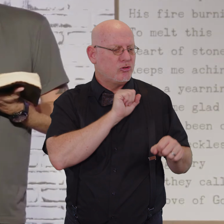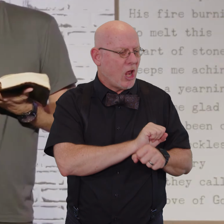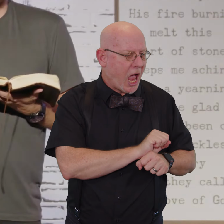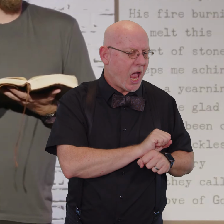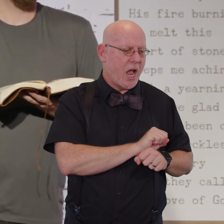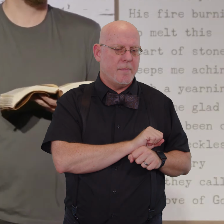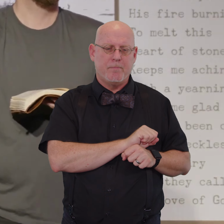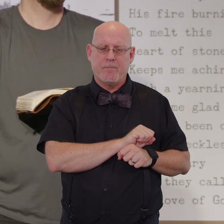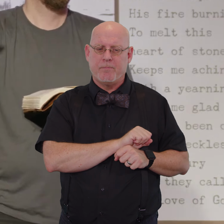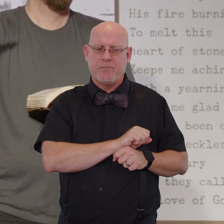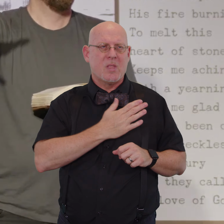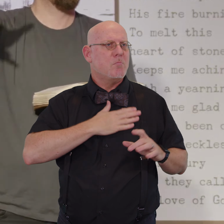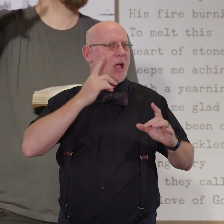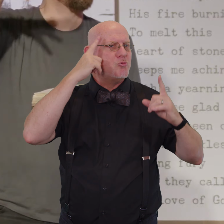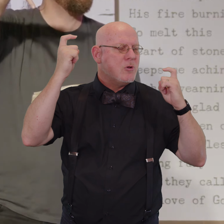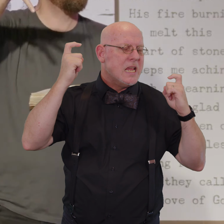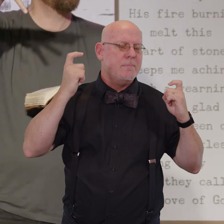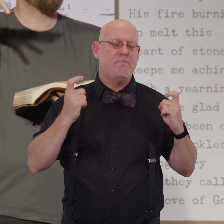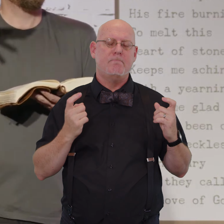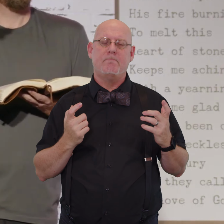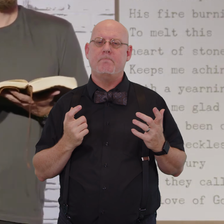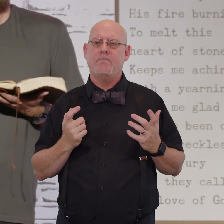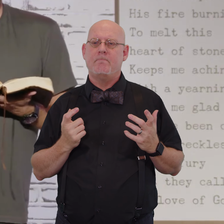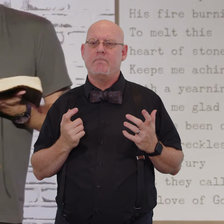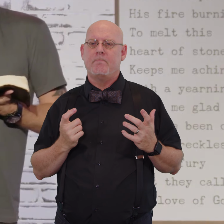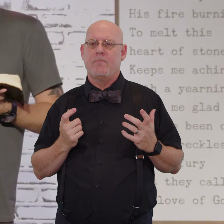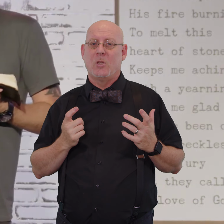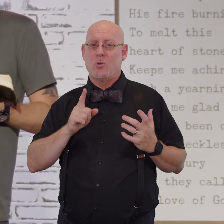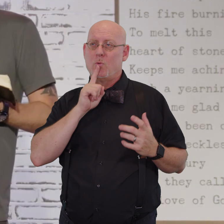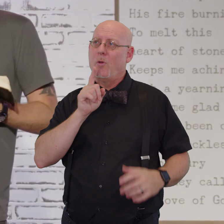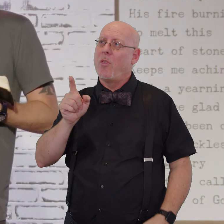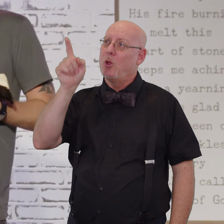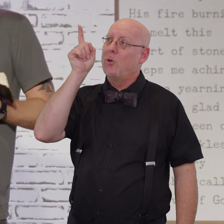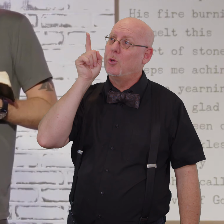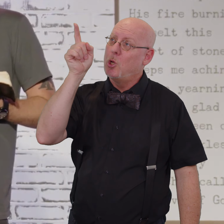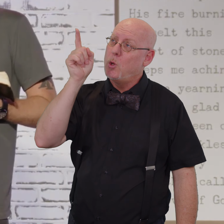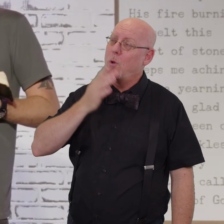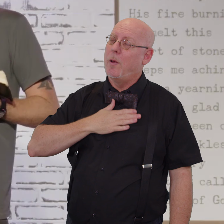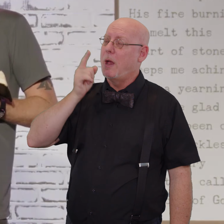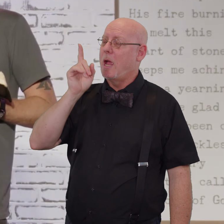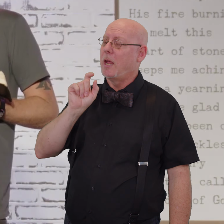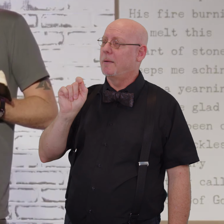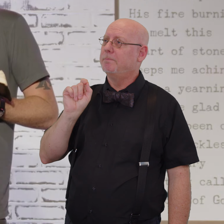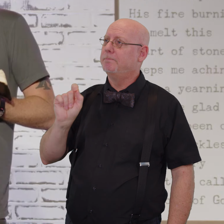not my job not my dreams in truth you are my God